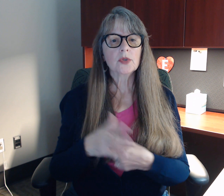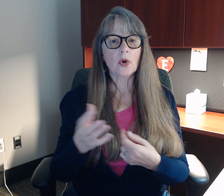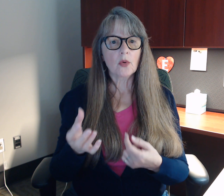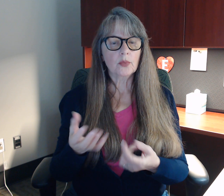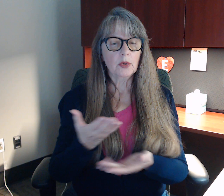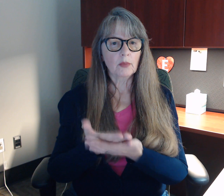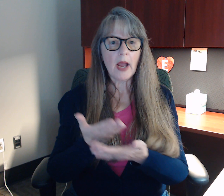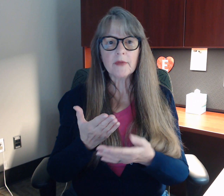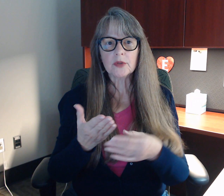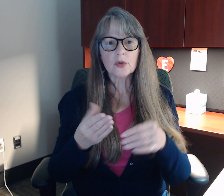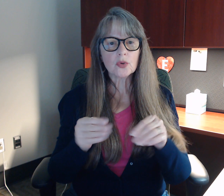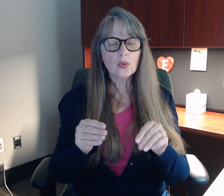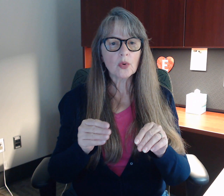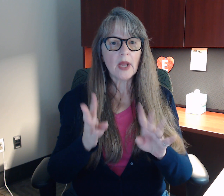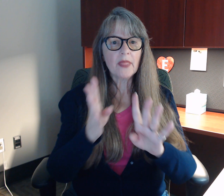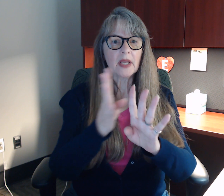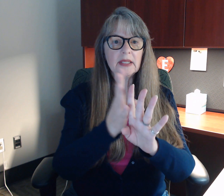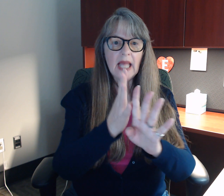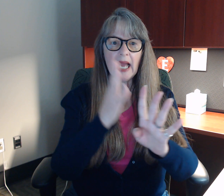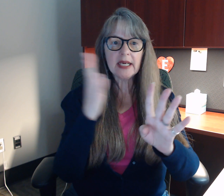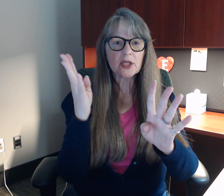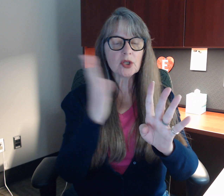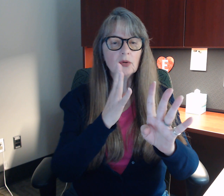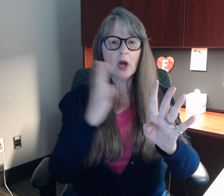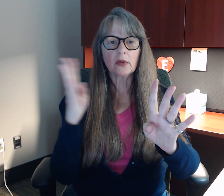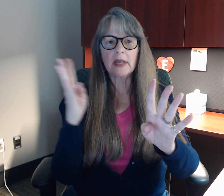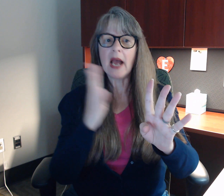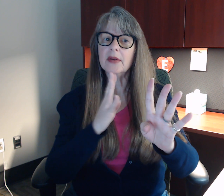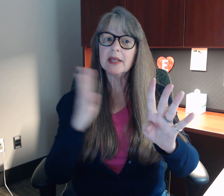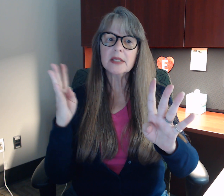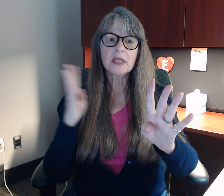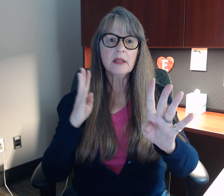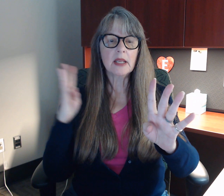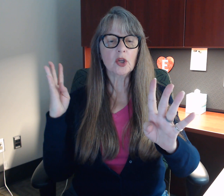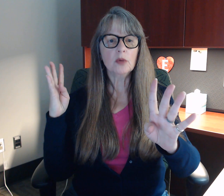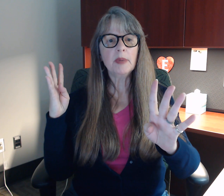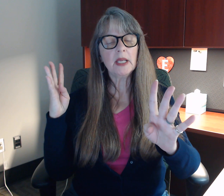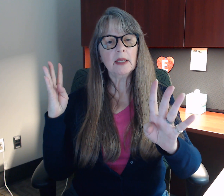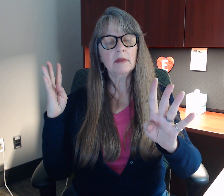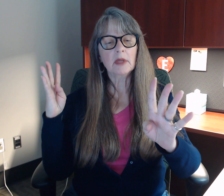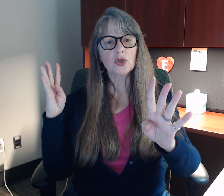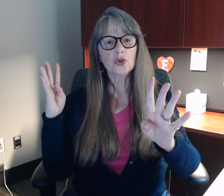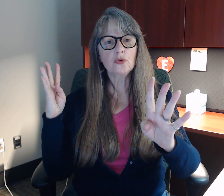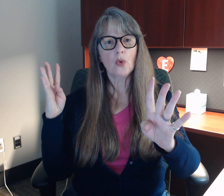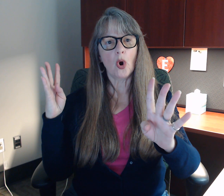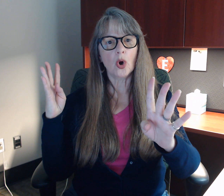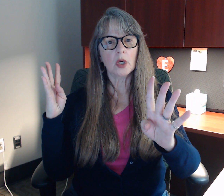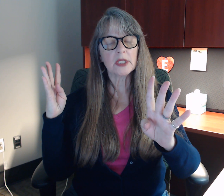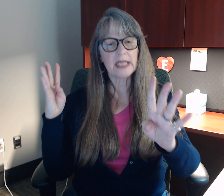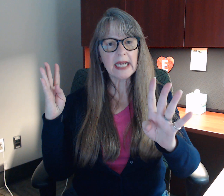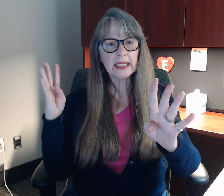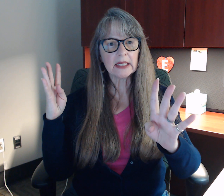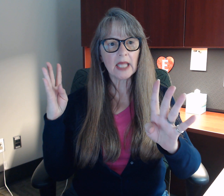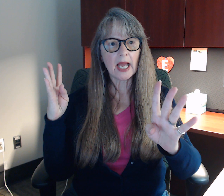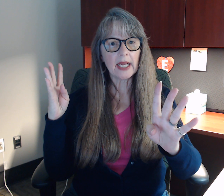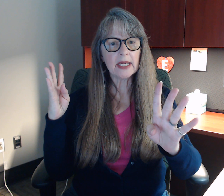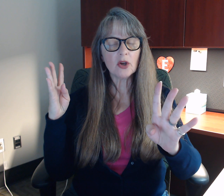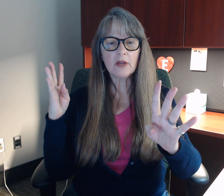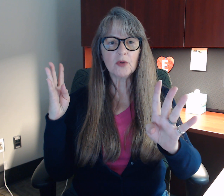So you arrive at the store and the line is so long. Now it could be that you are standing in line, and if you wanted